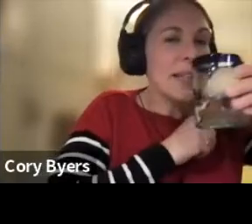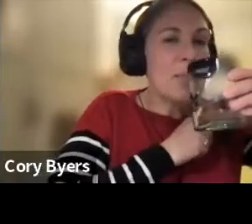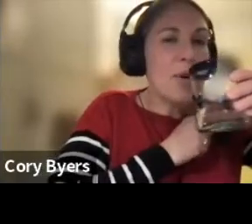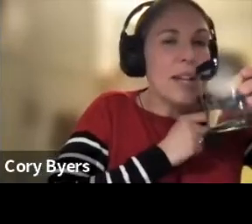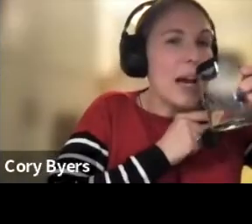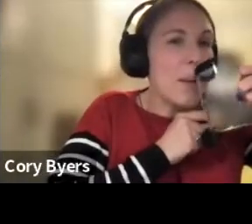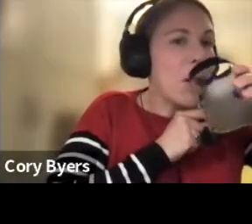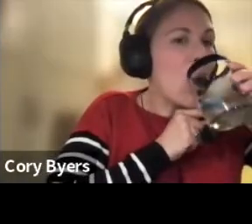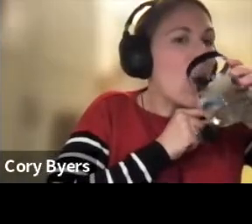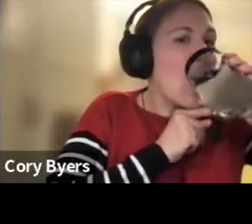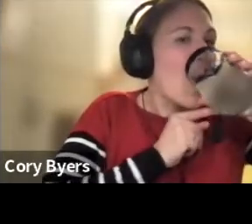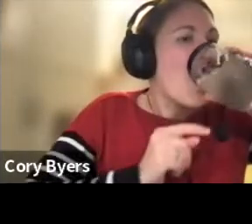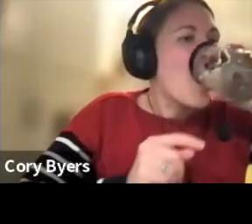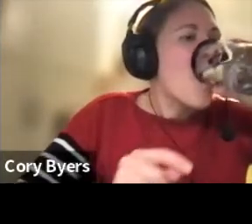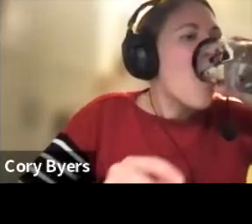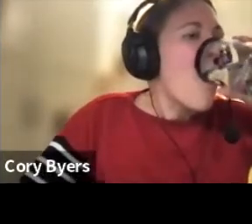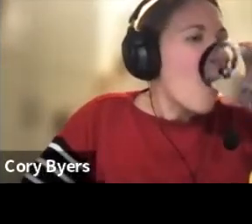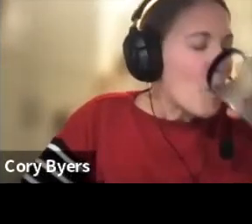quickly pull it up